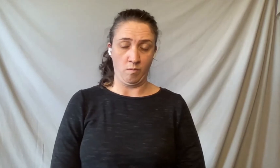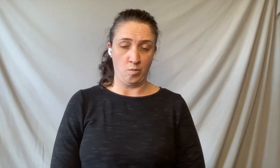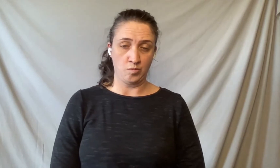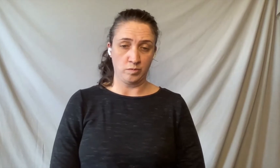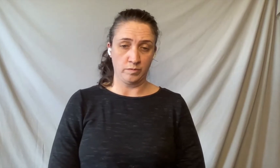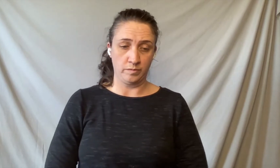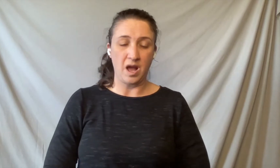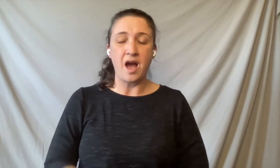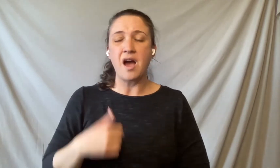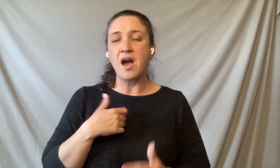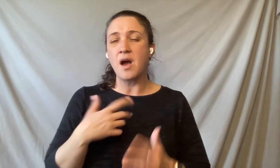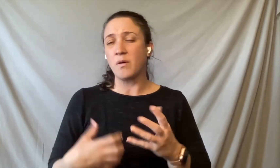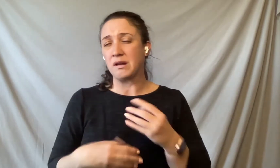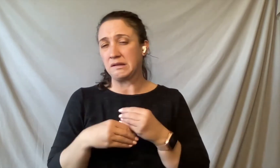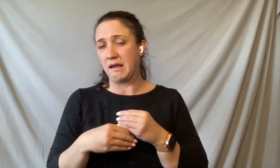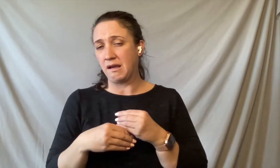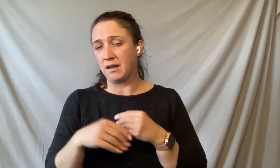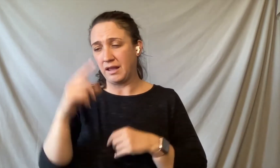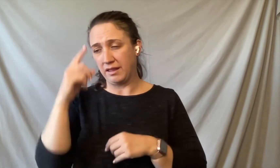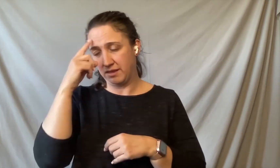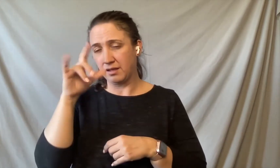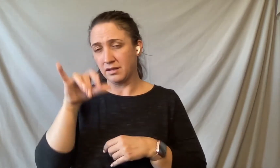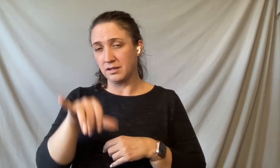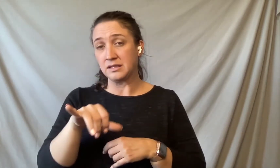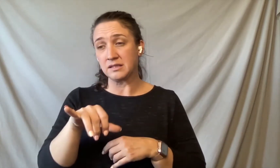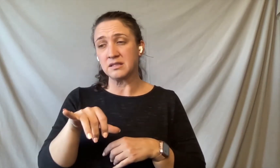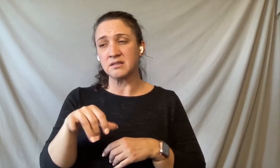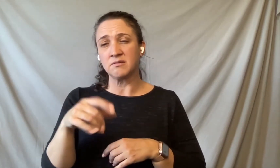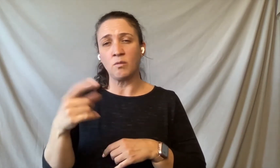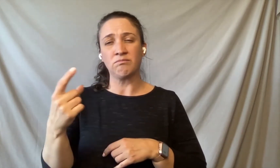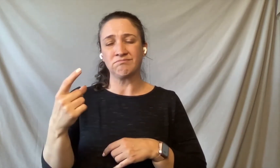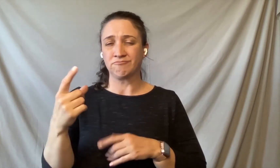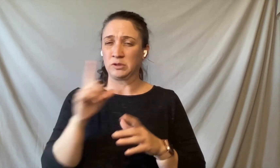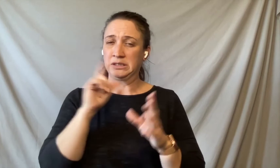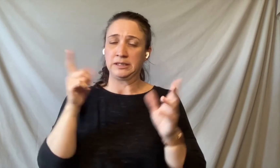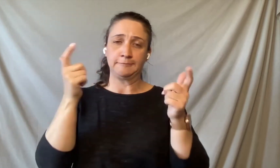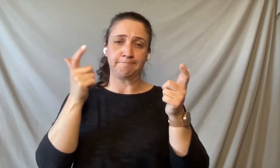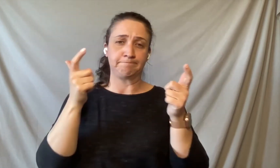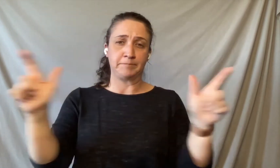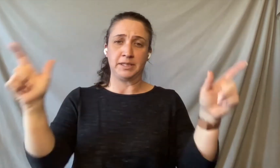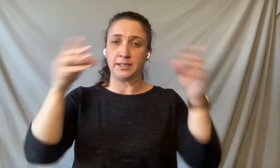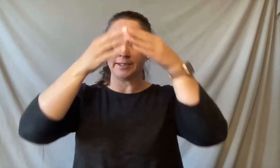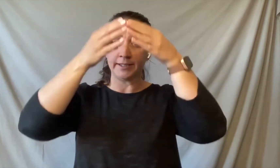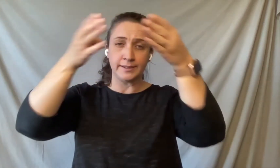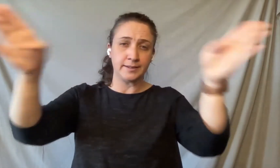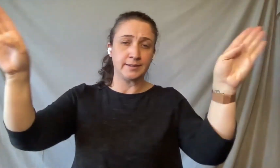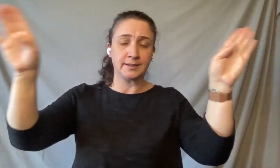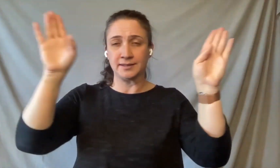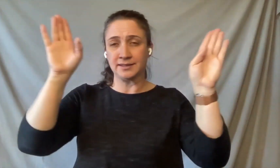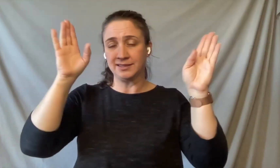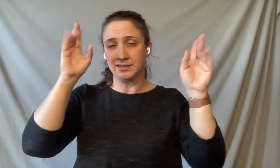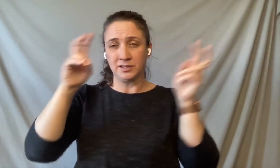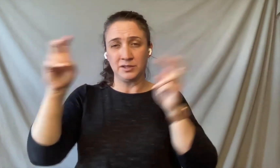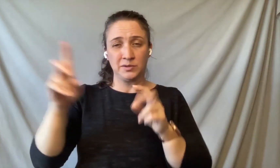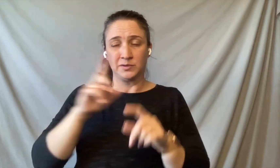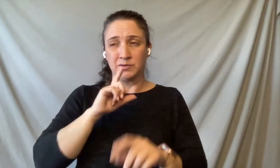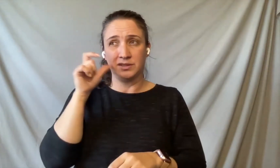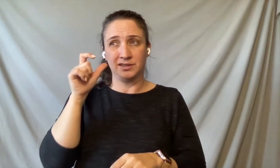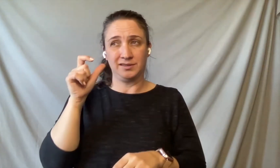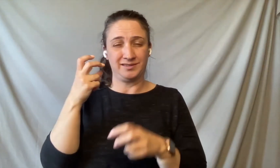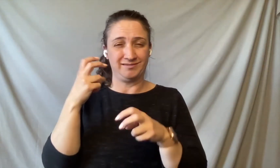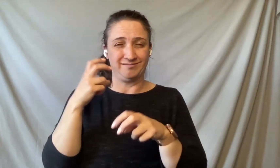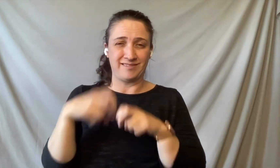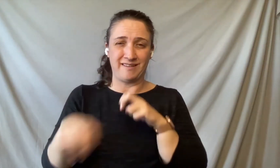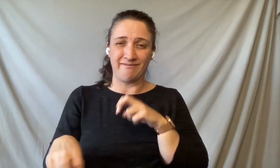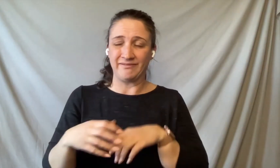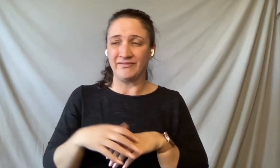I was just going to say, I think it's an overarching bucket that makes it difficult. Rather than being a bucket of its own, kind of